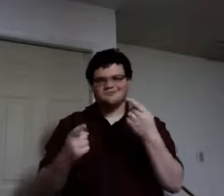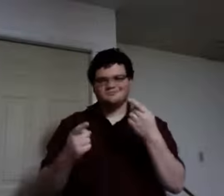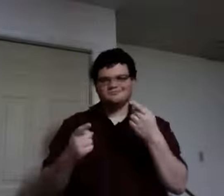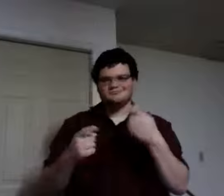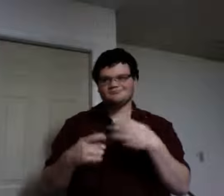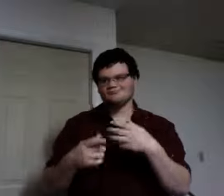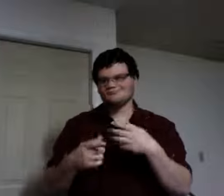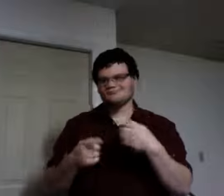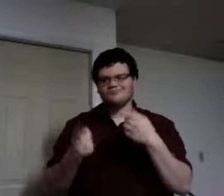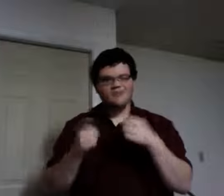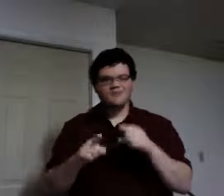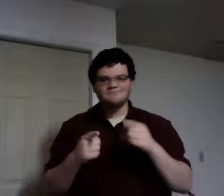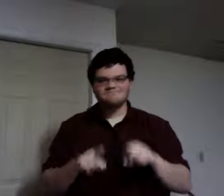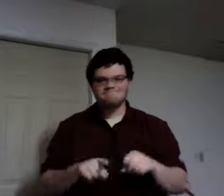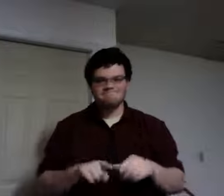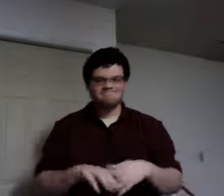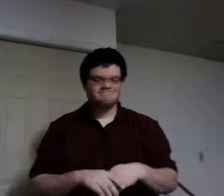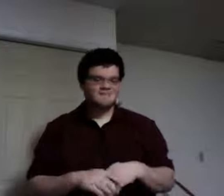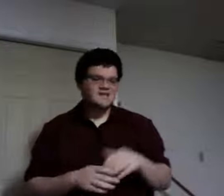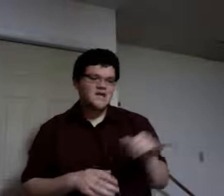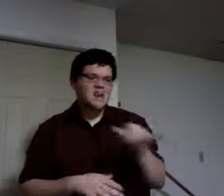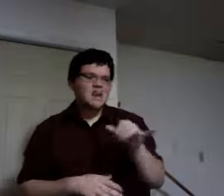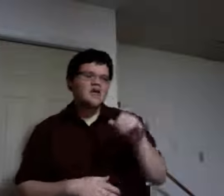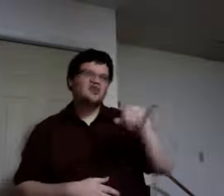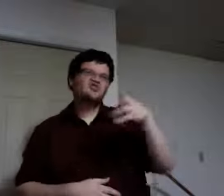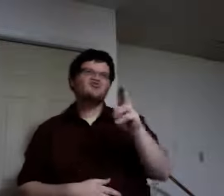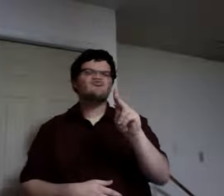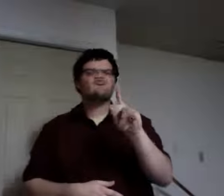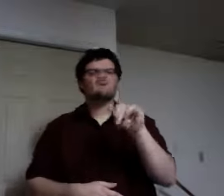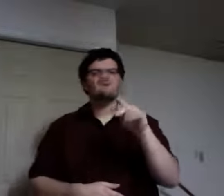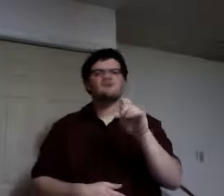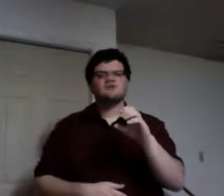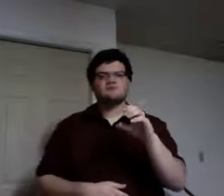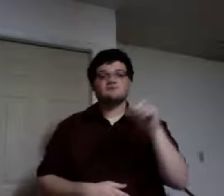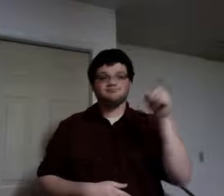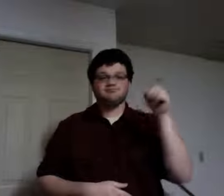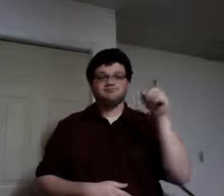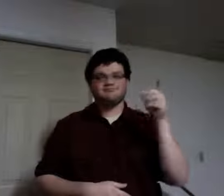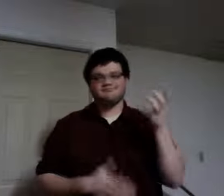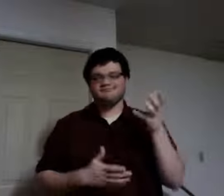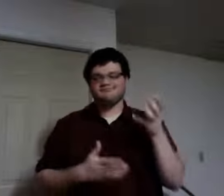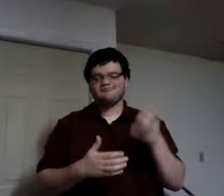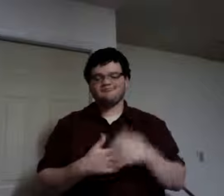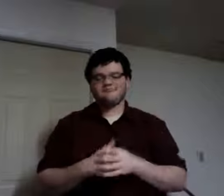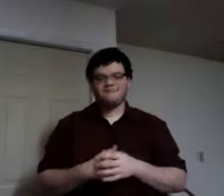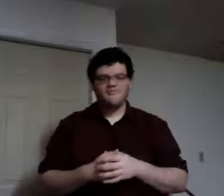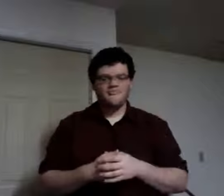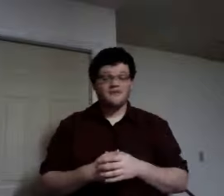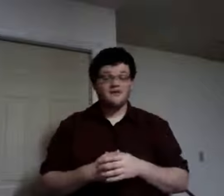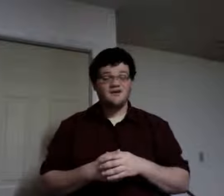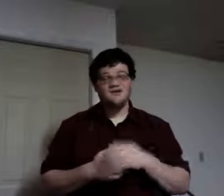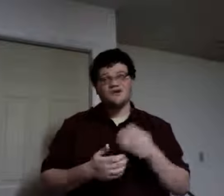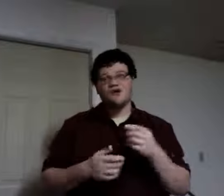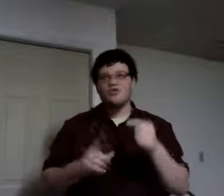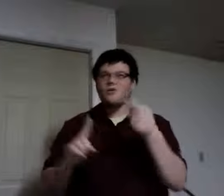several masses above Jupiter where you get something like that. So you have to reach a certain threshold where the pressure and the temperature due to